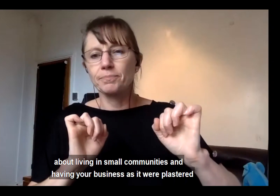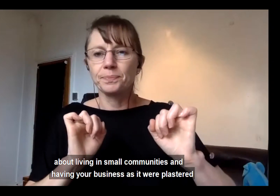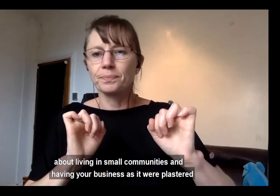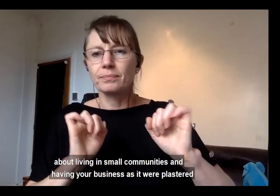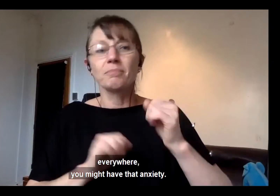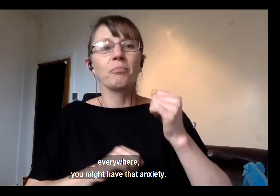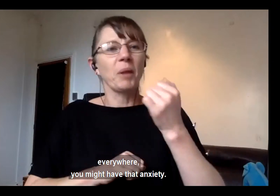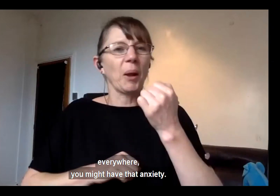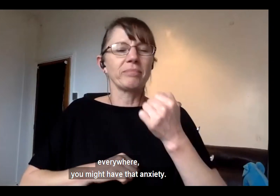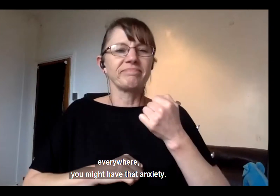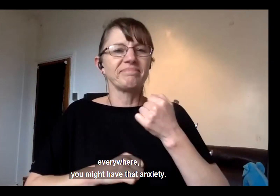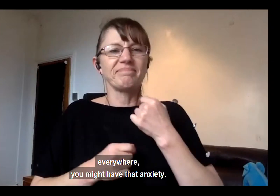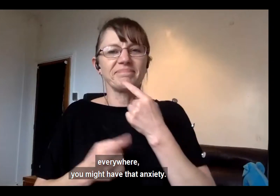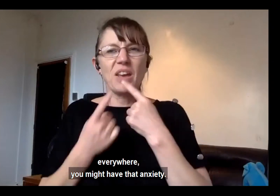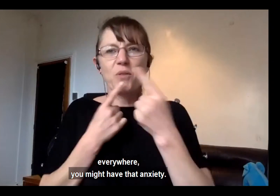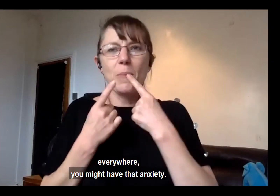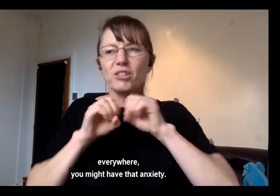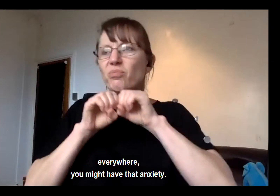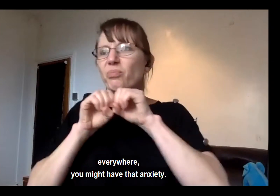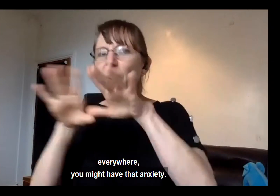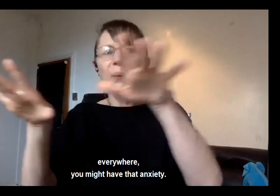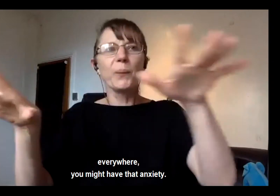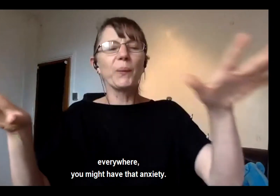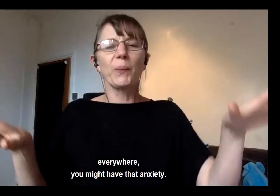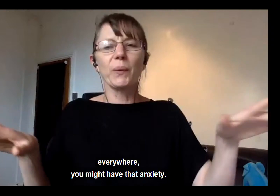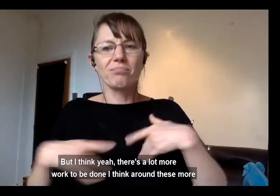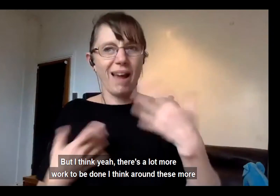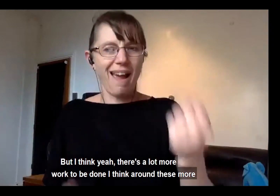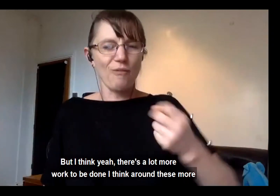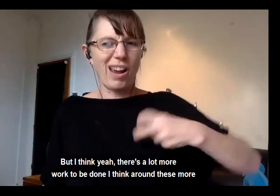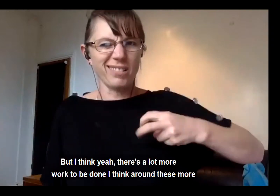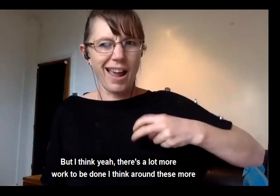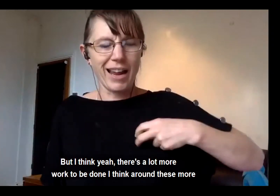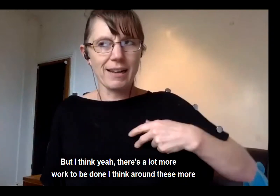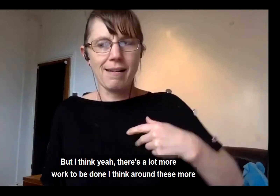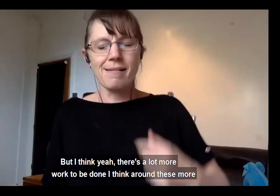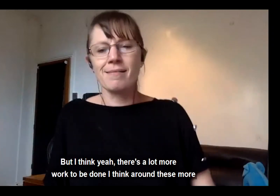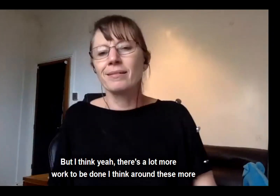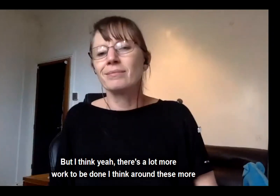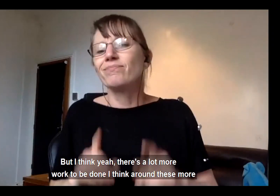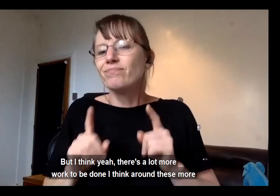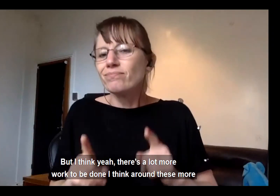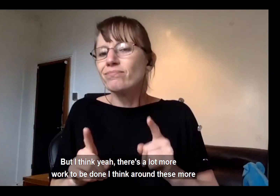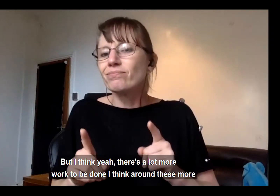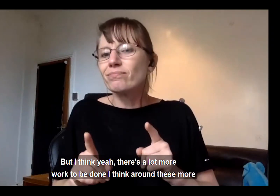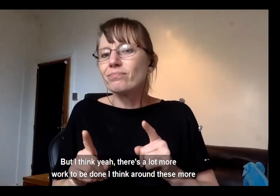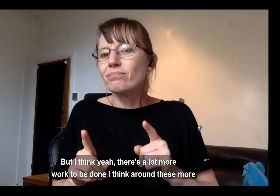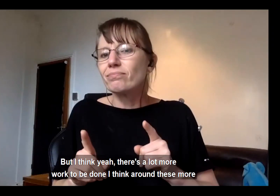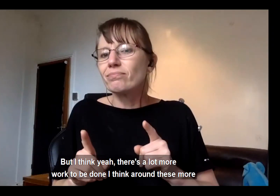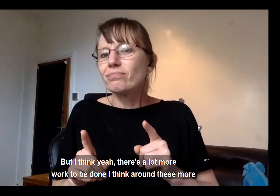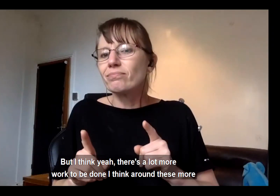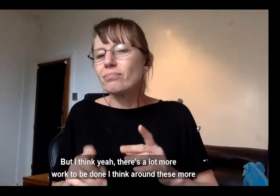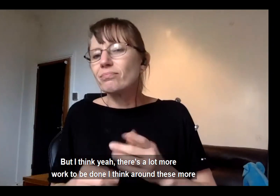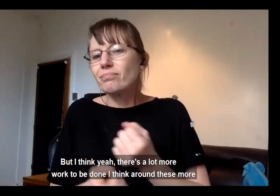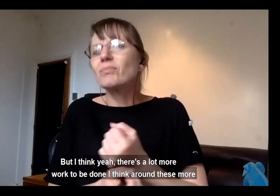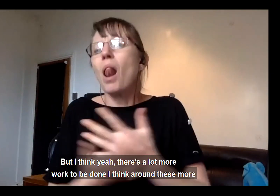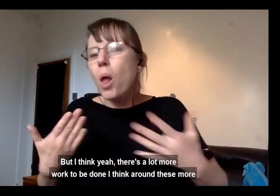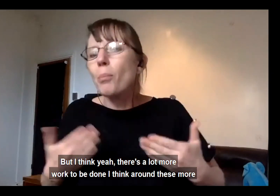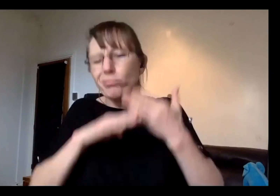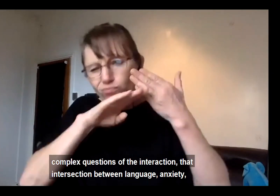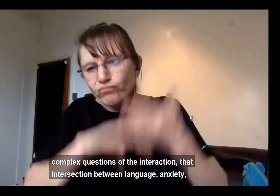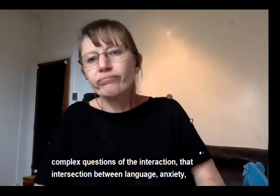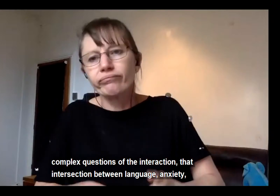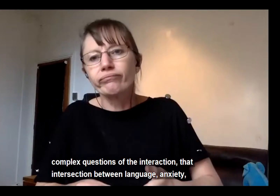business, as it were, plastered everywhere. You might have that anxiety. But I think, there's a lot more work to be done, I